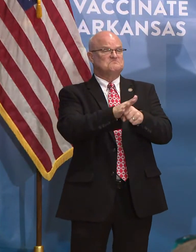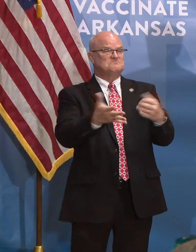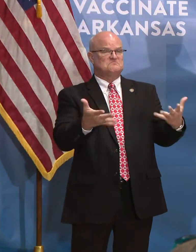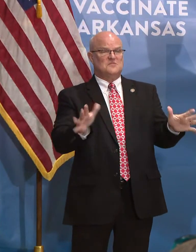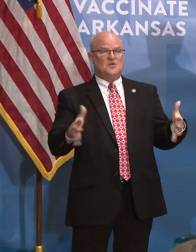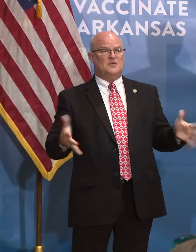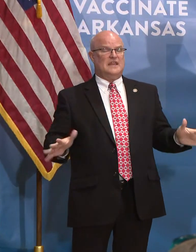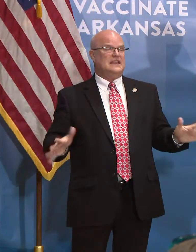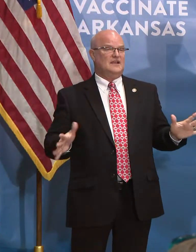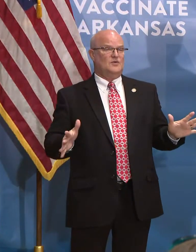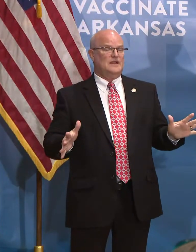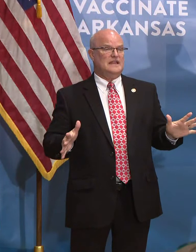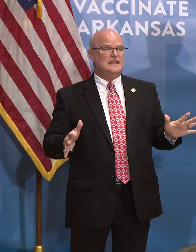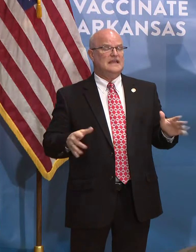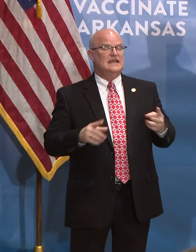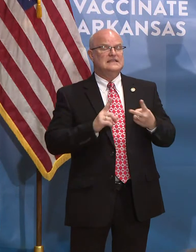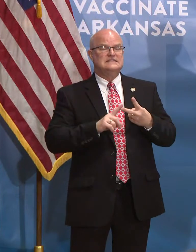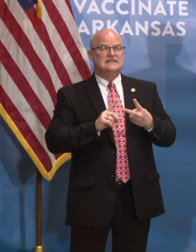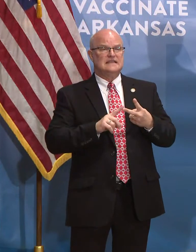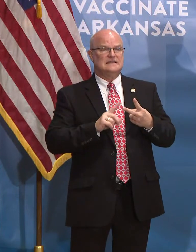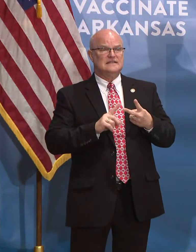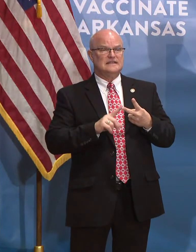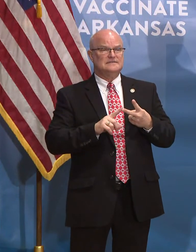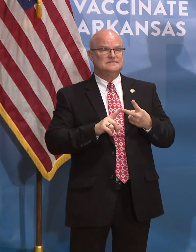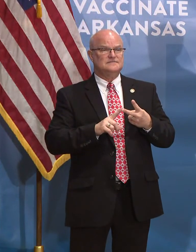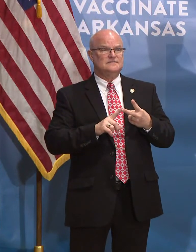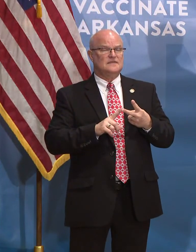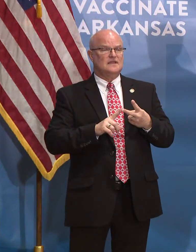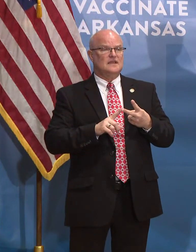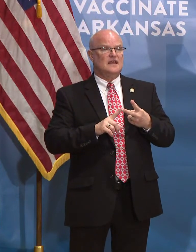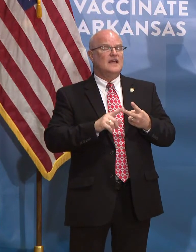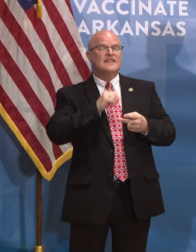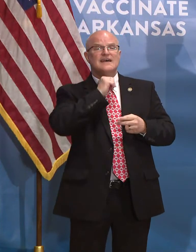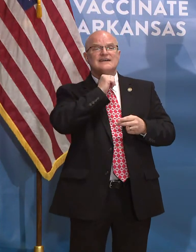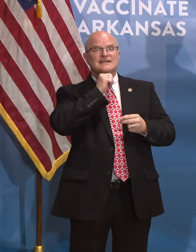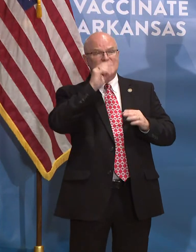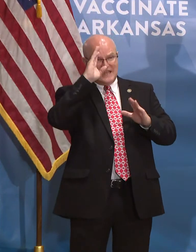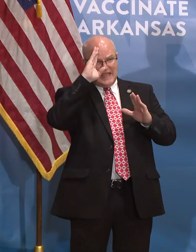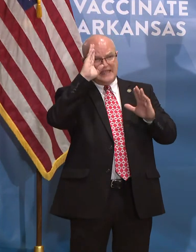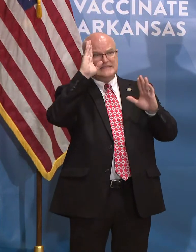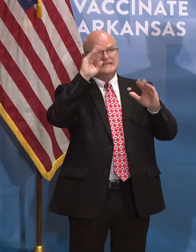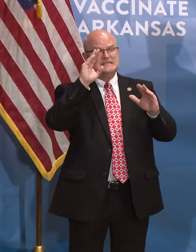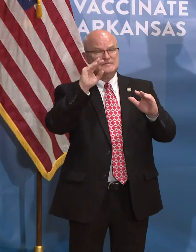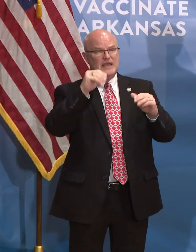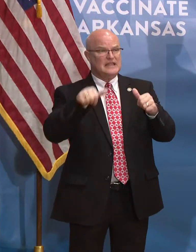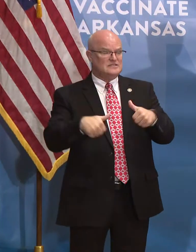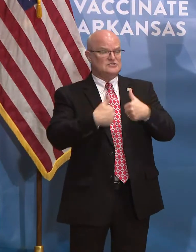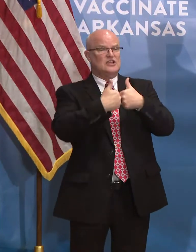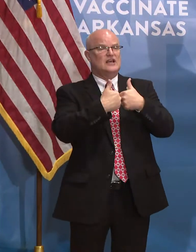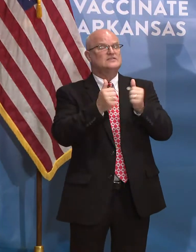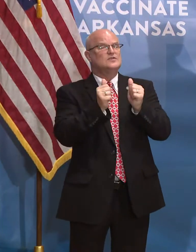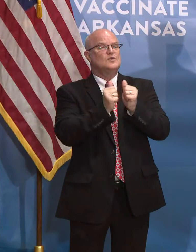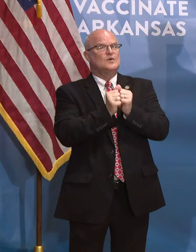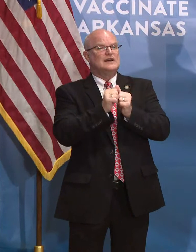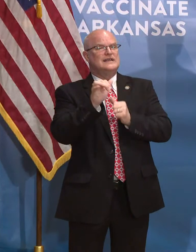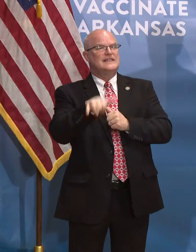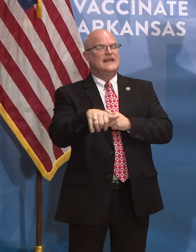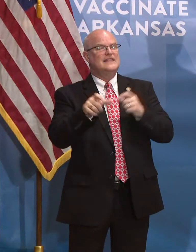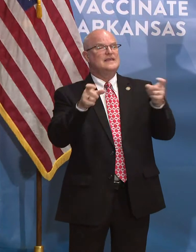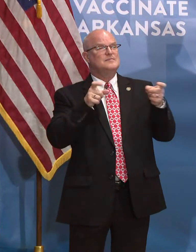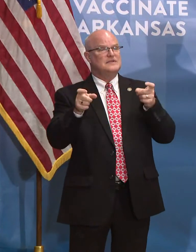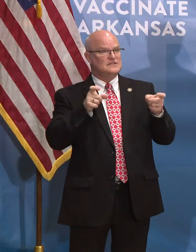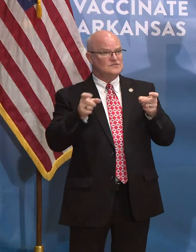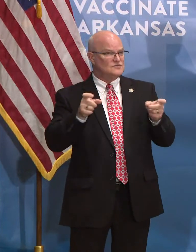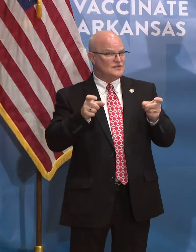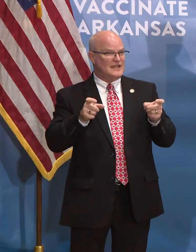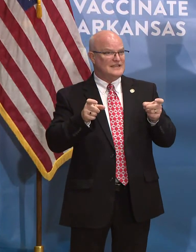and first of all, and then secondly, the unanticipated challenge was that the